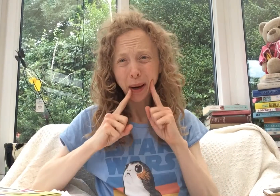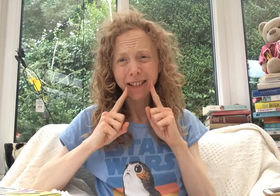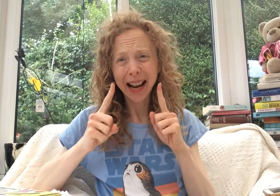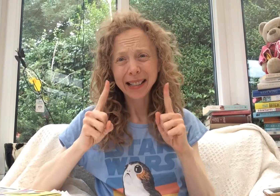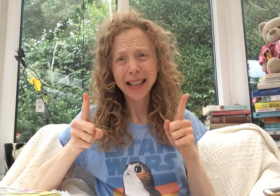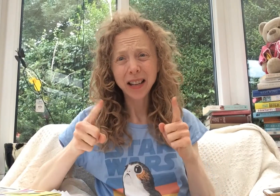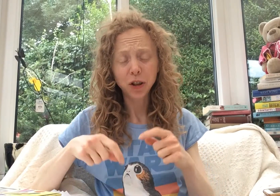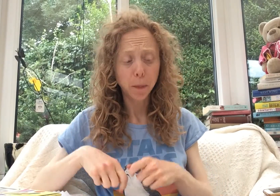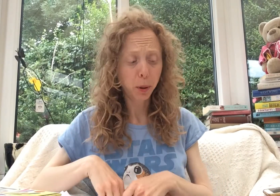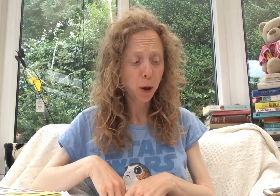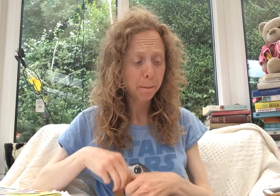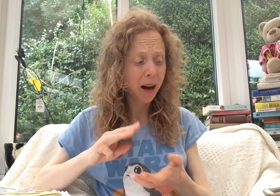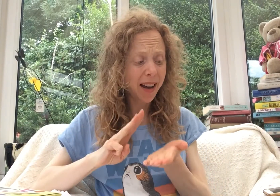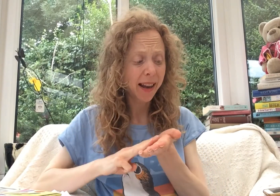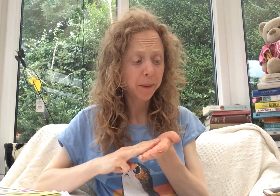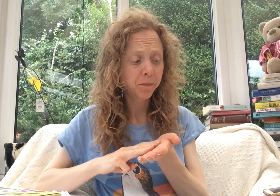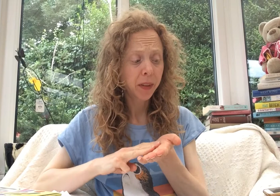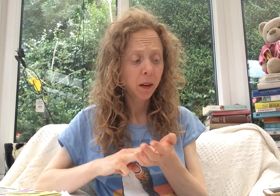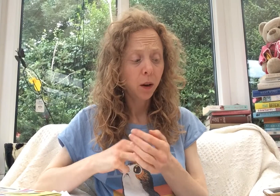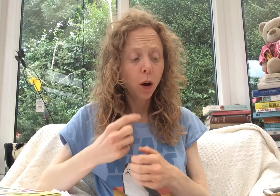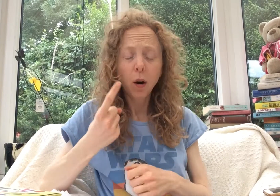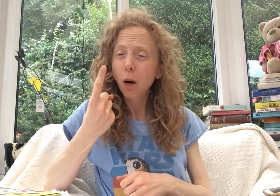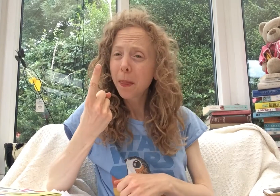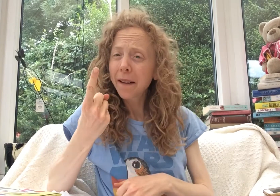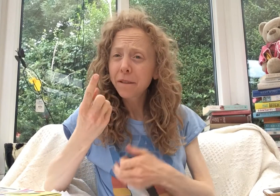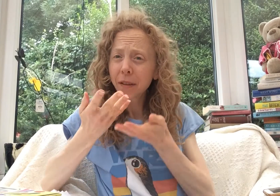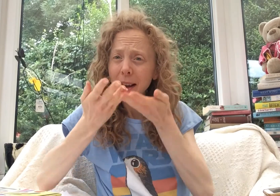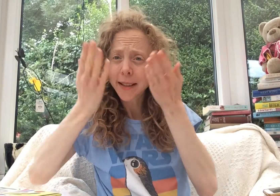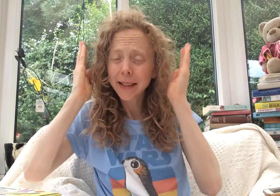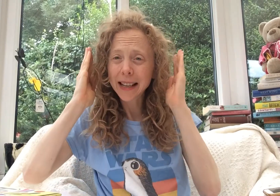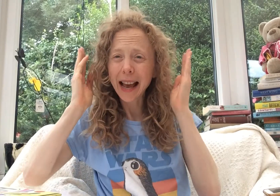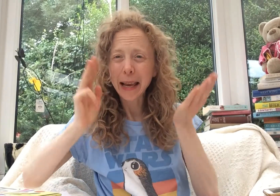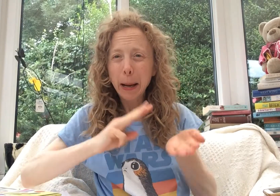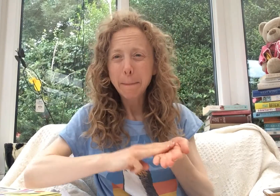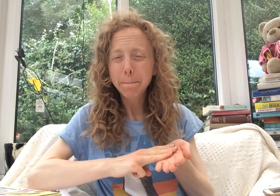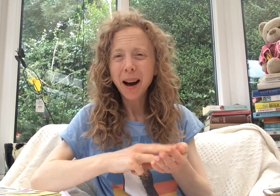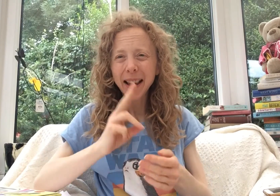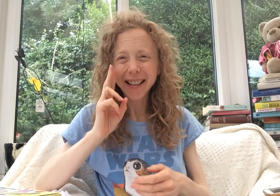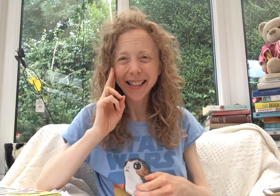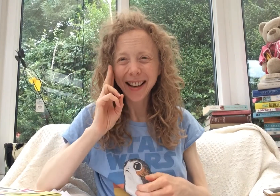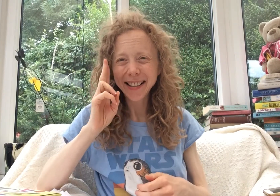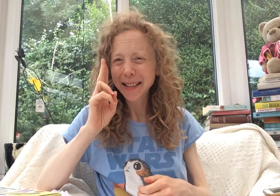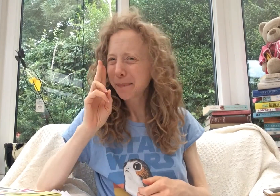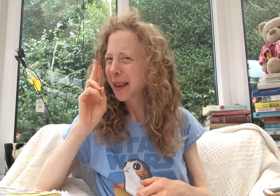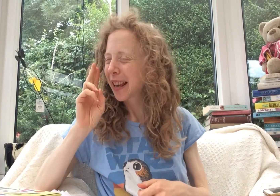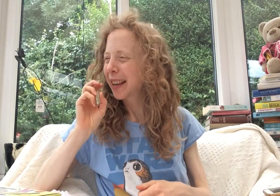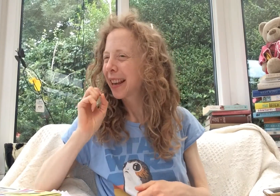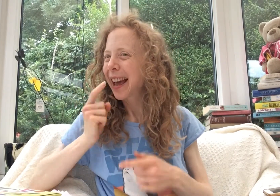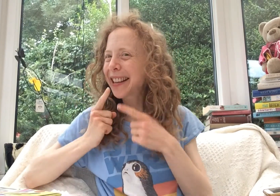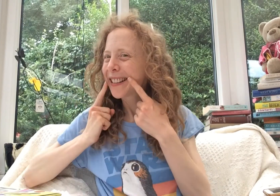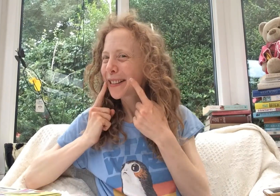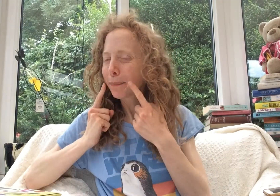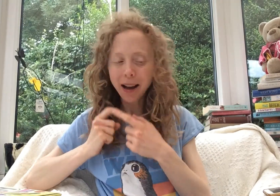our teacher put Maya. On that first day, Maya turned to me and